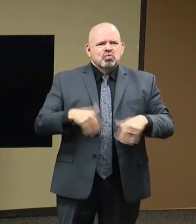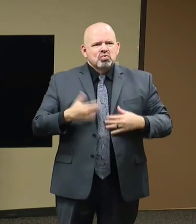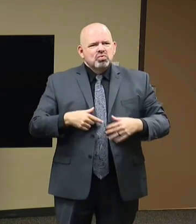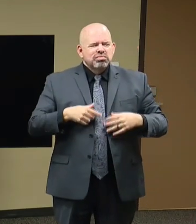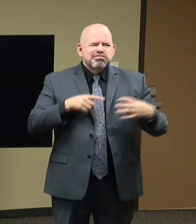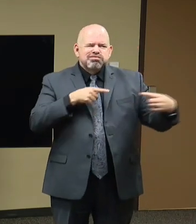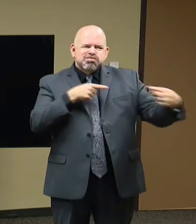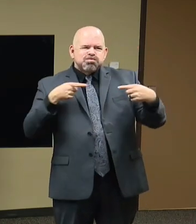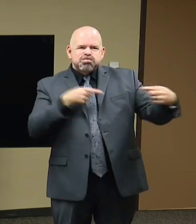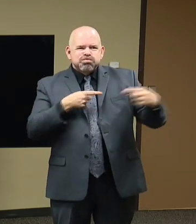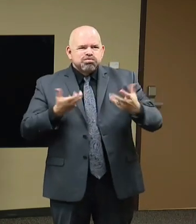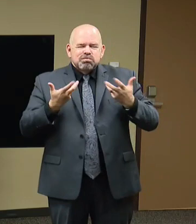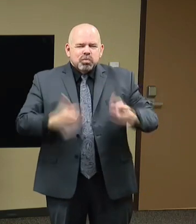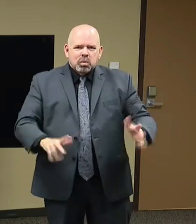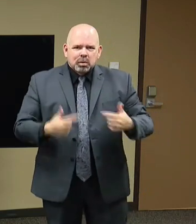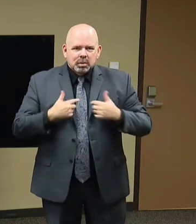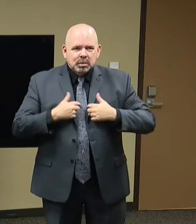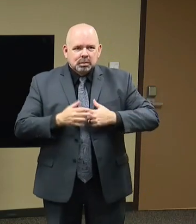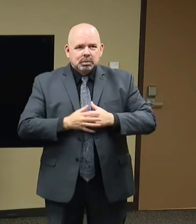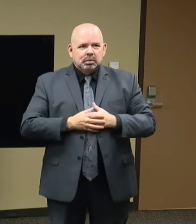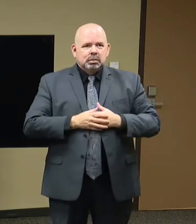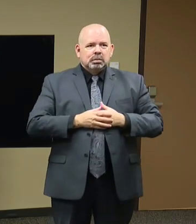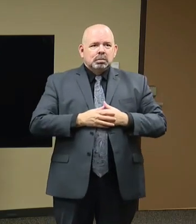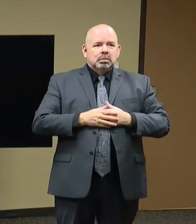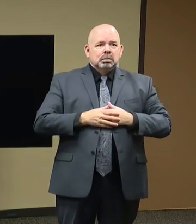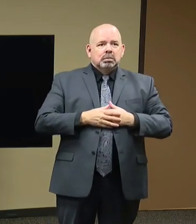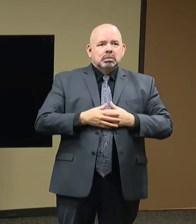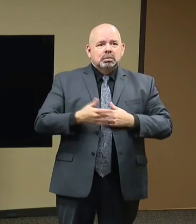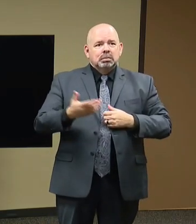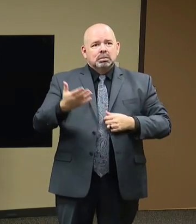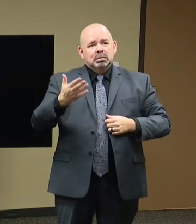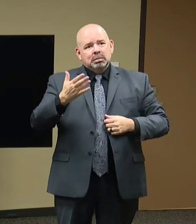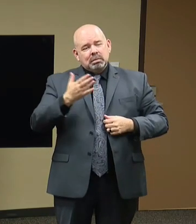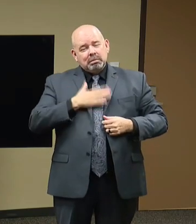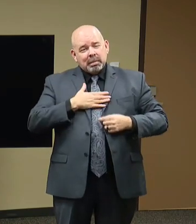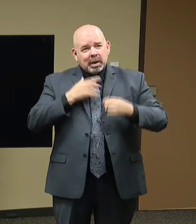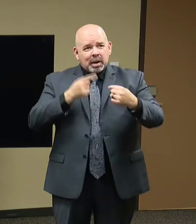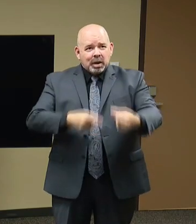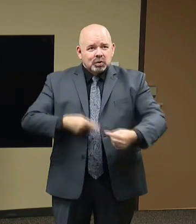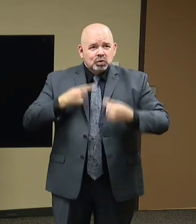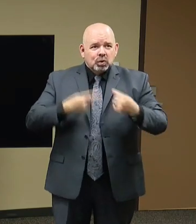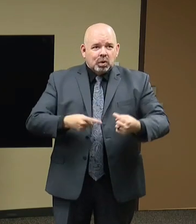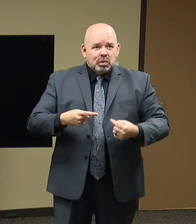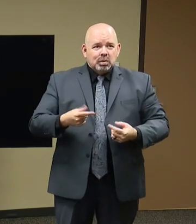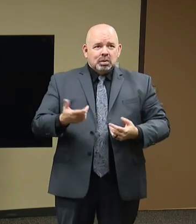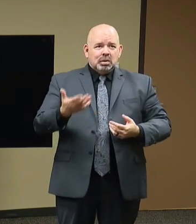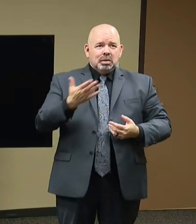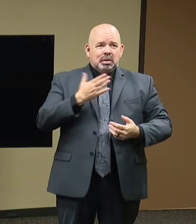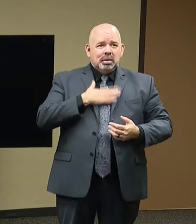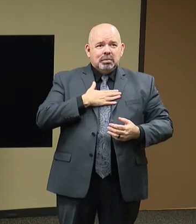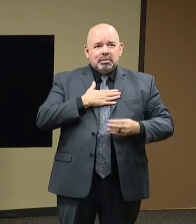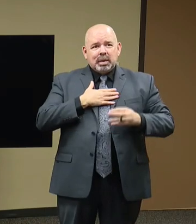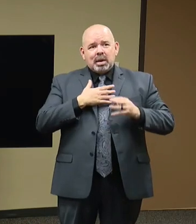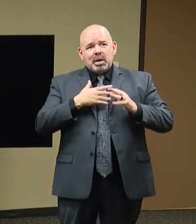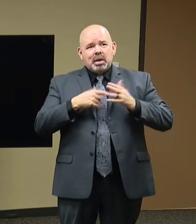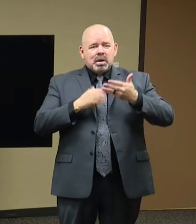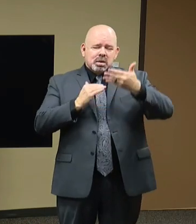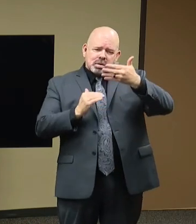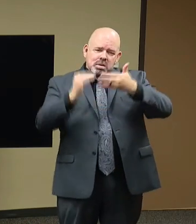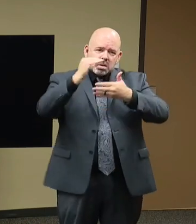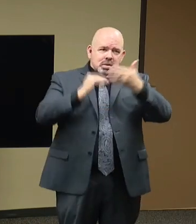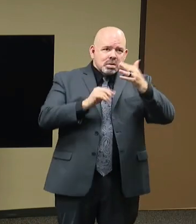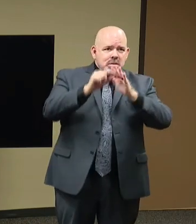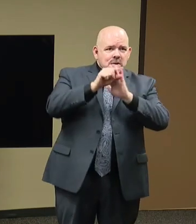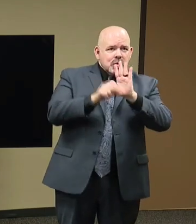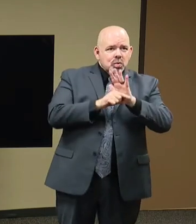was in college, I was having trouble keeping my grades up, and my father had died when I was 7 years old. My